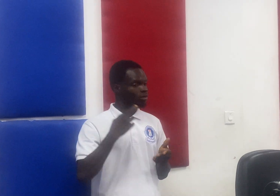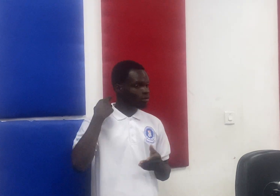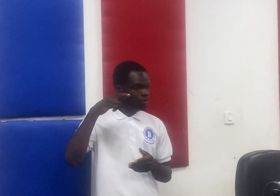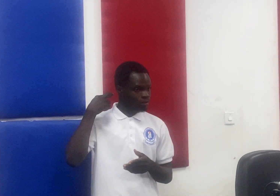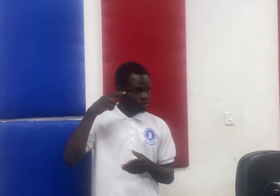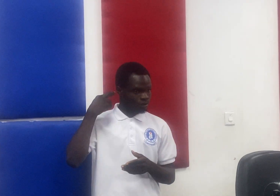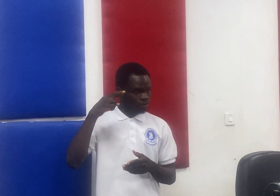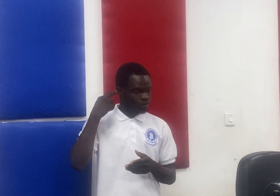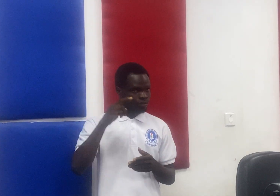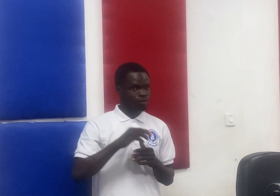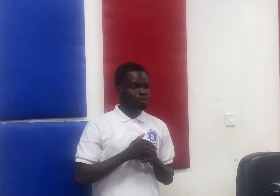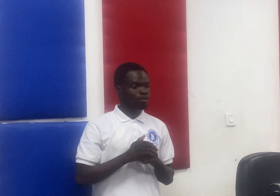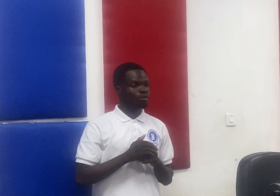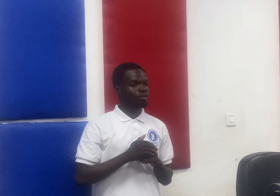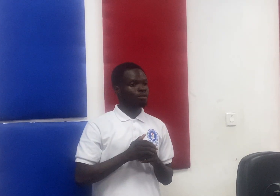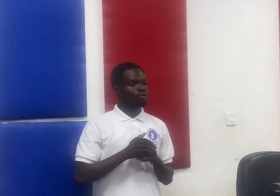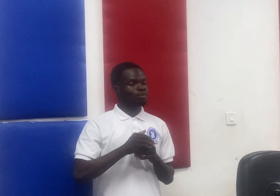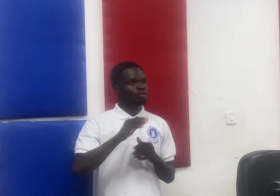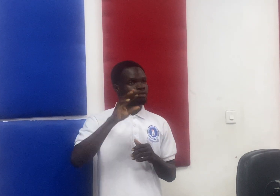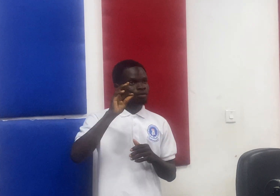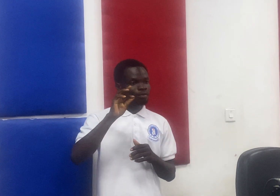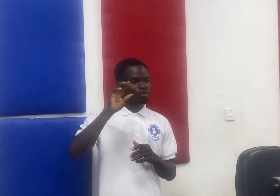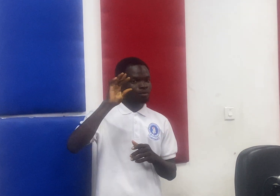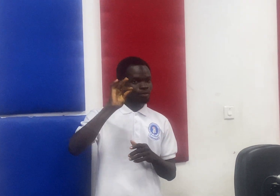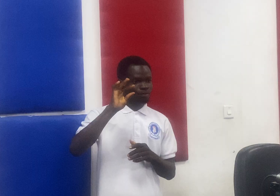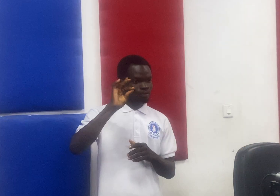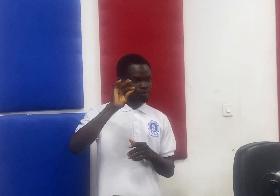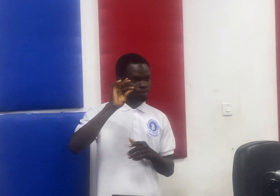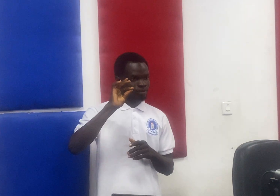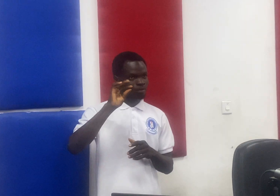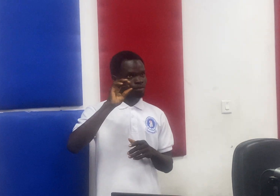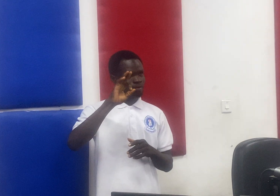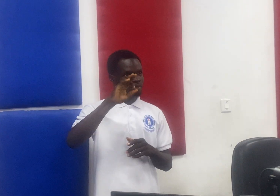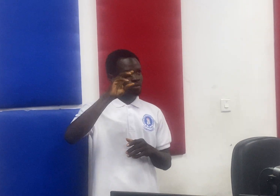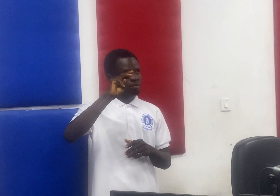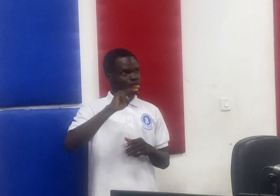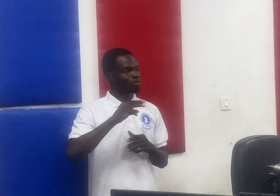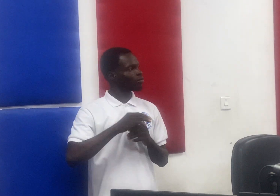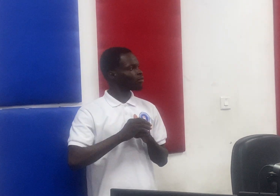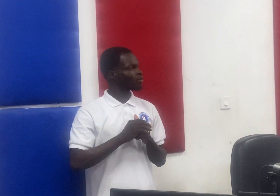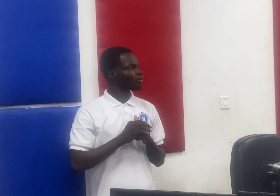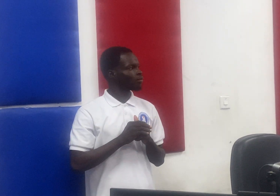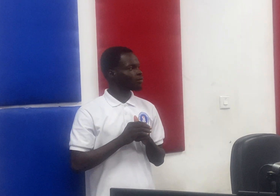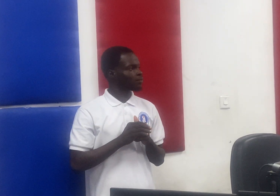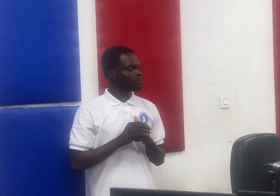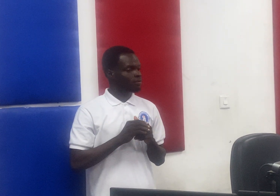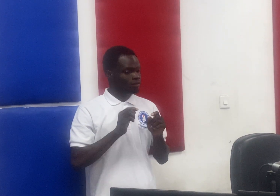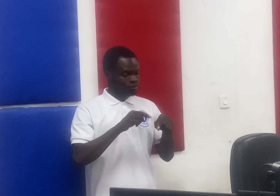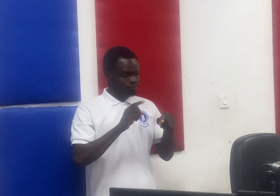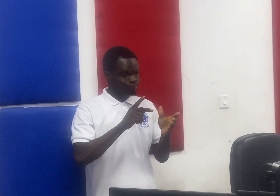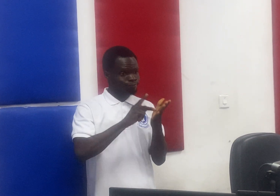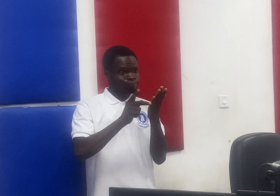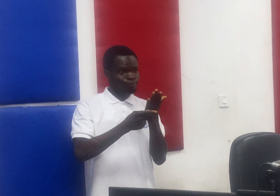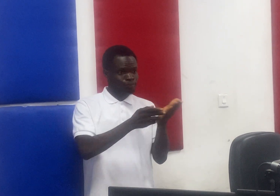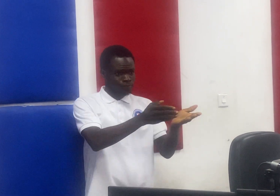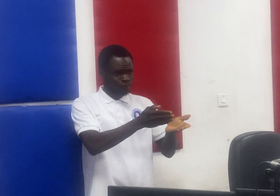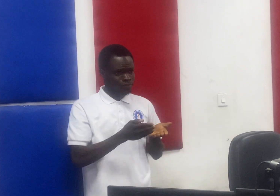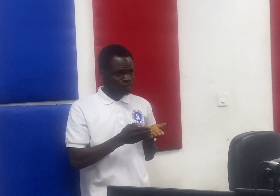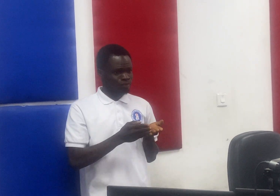98.3 FM, your ultimate in campus radio. This program is brought to you by students from the Department of Special